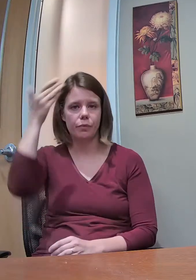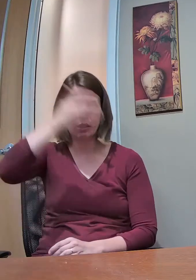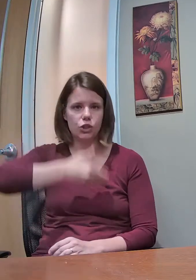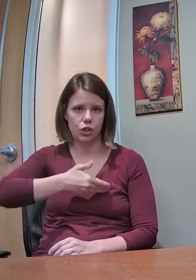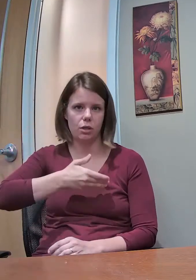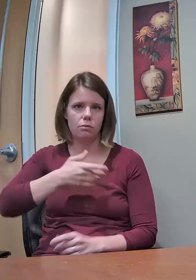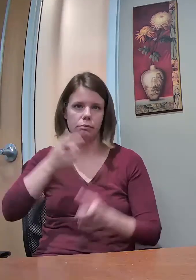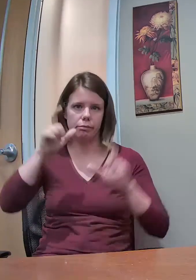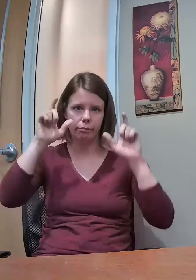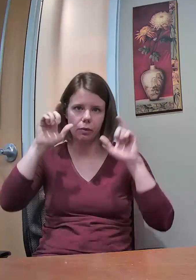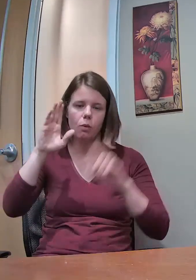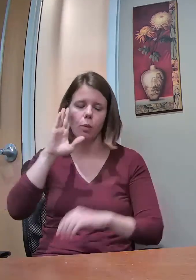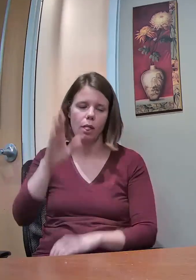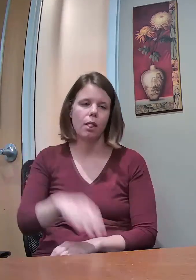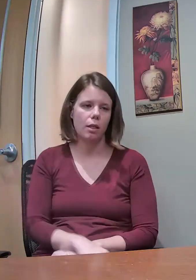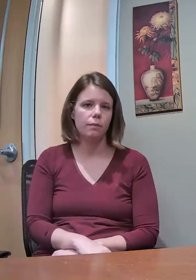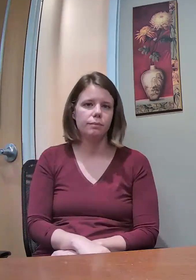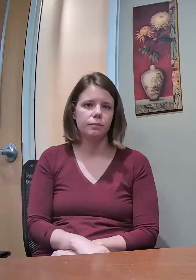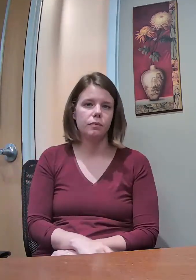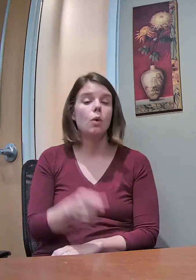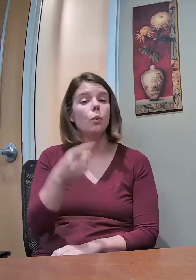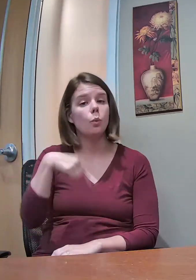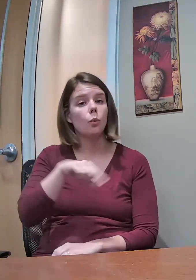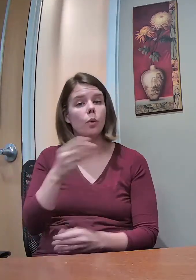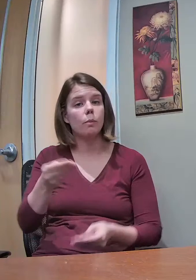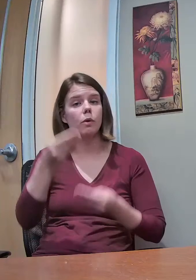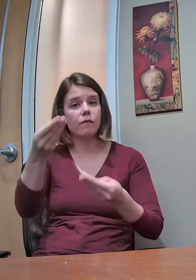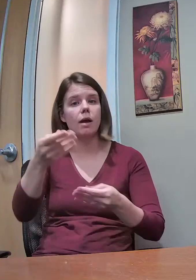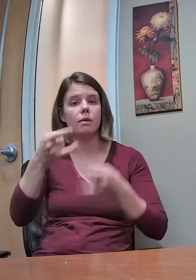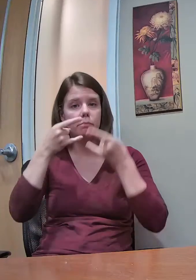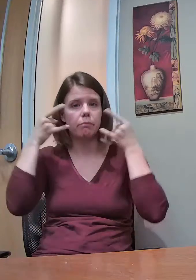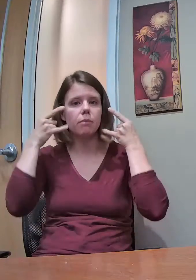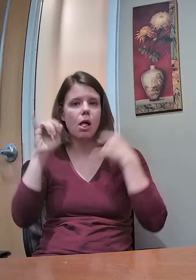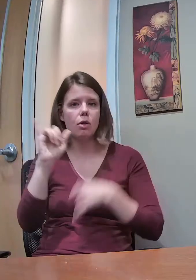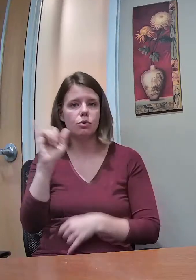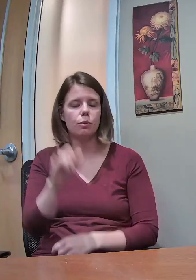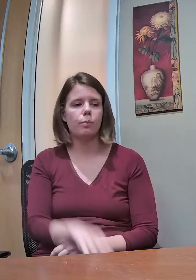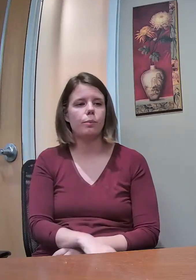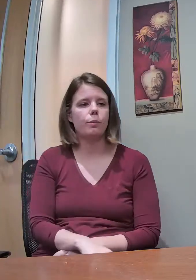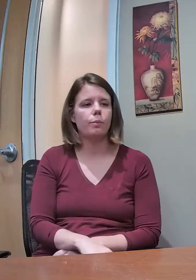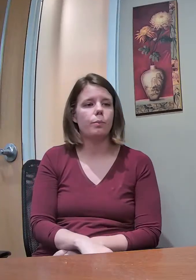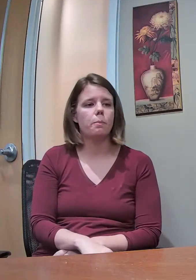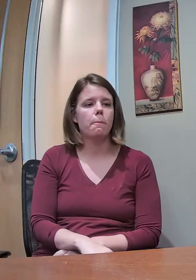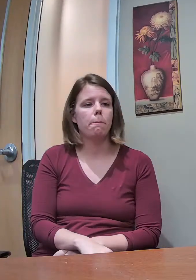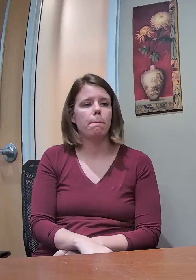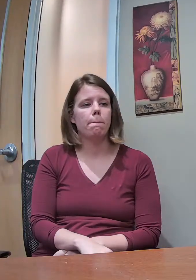you will need to wear a face mask, which we will provide.